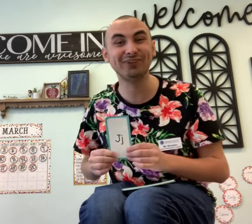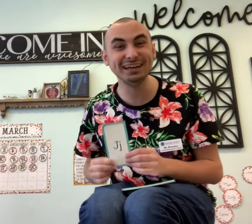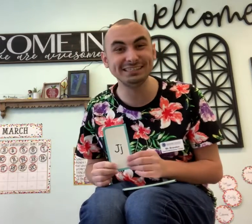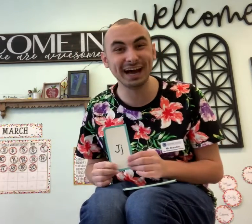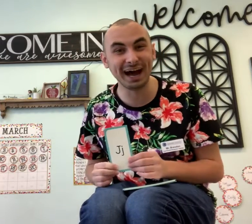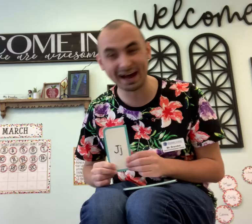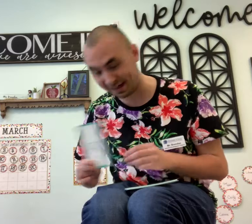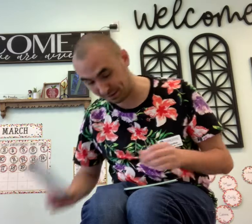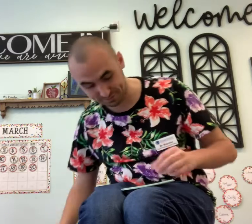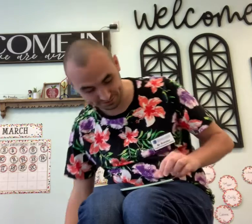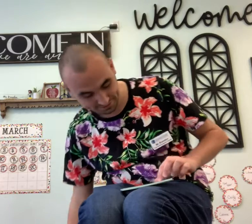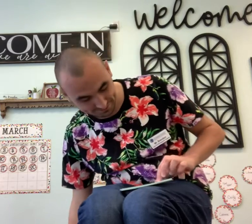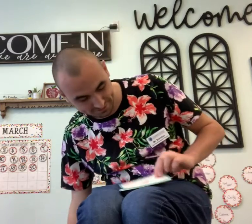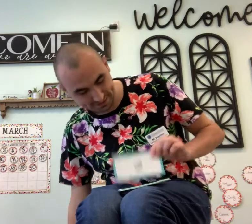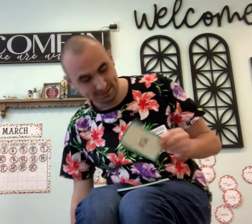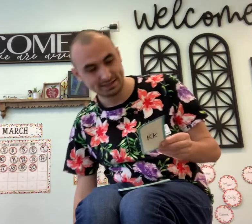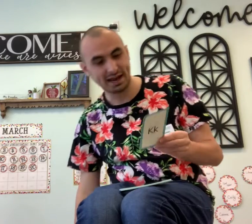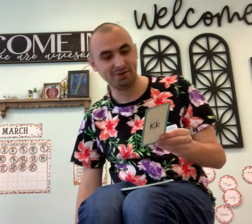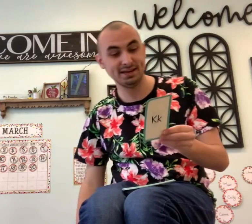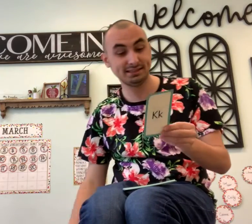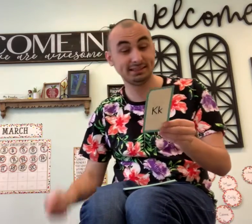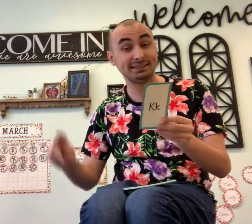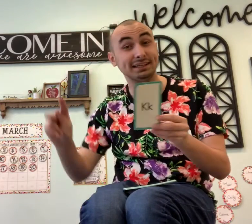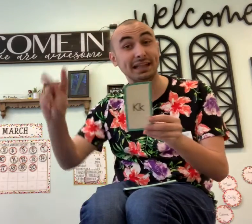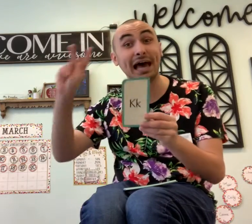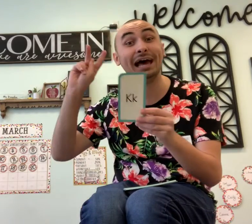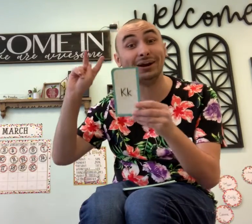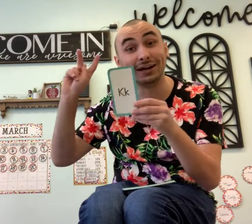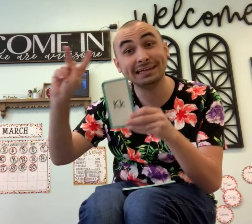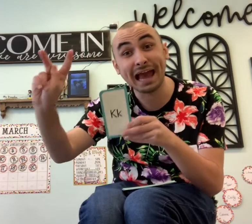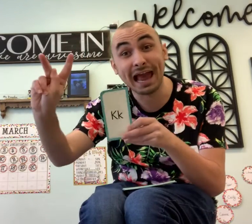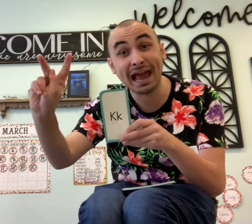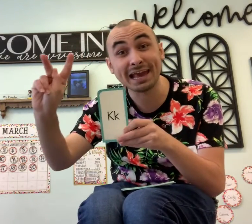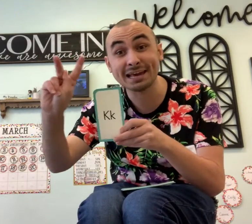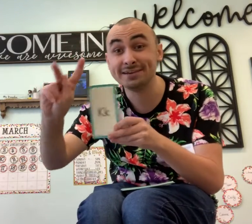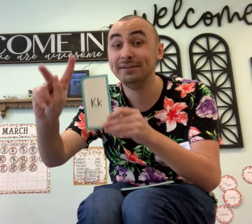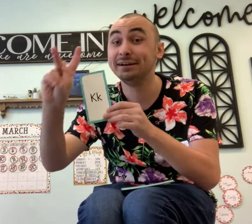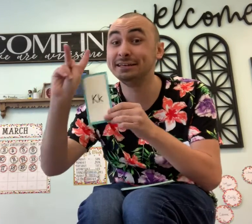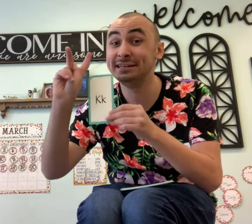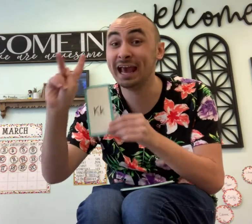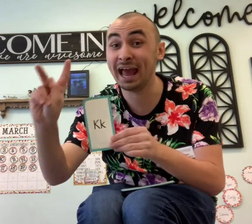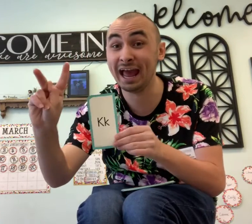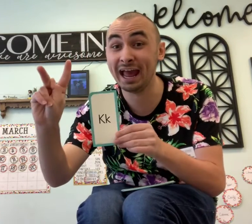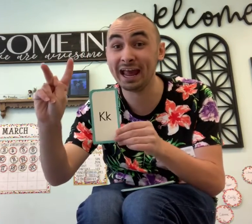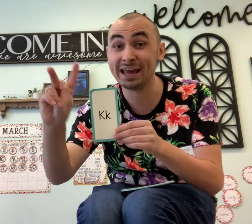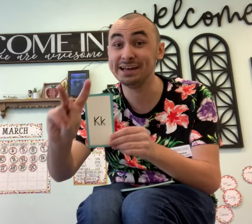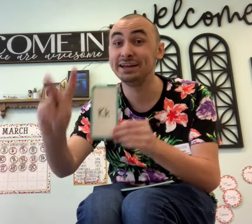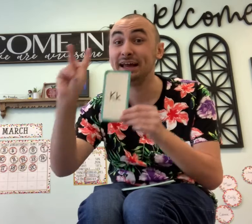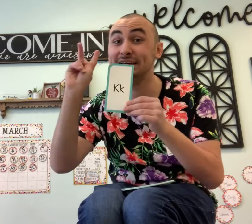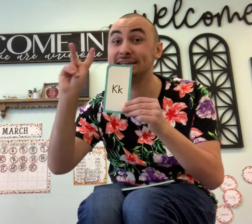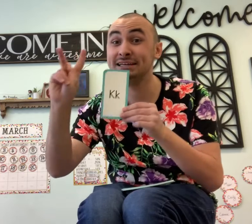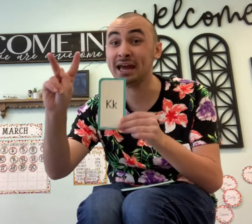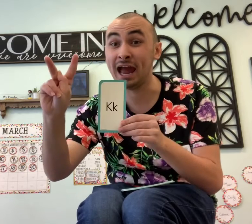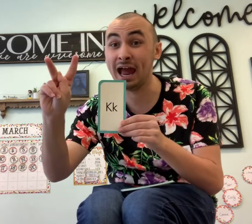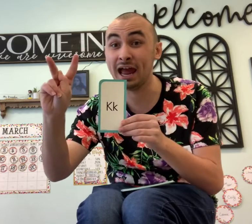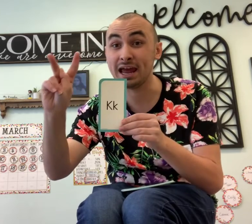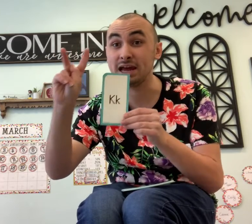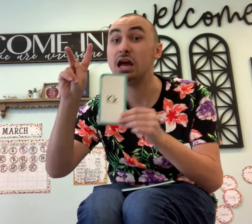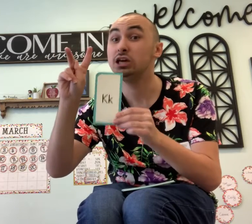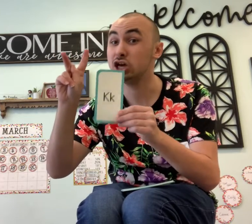Great job. Now this is the letter K. K. K. K.